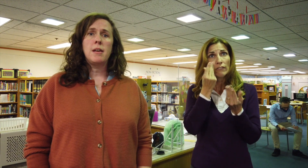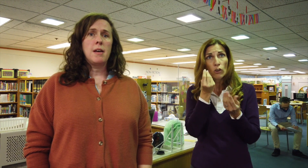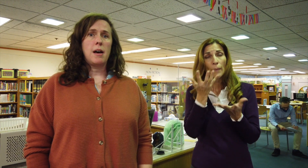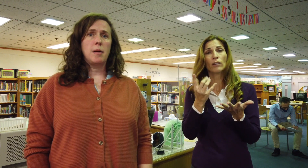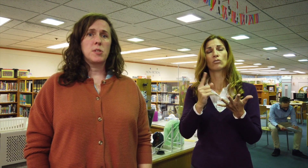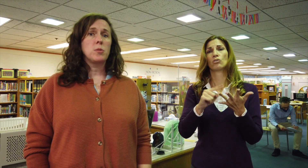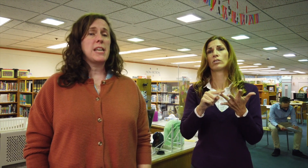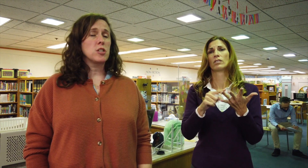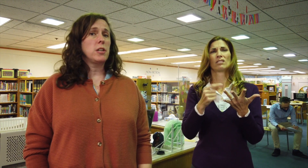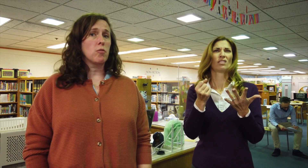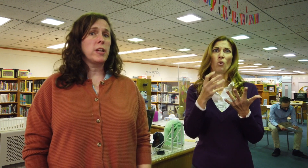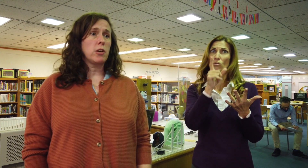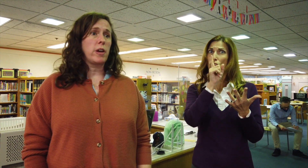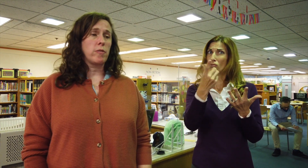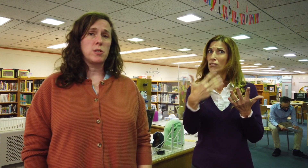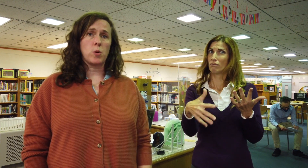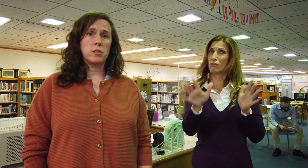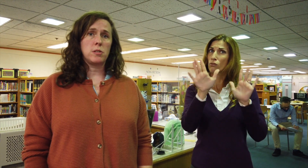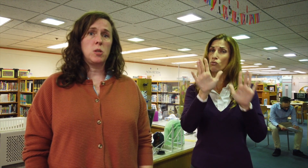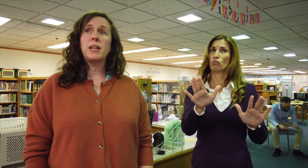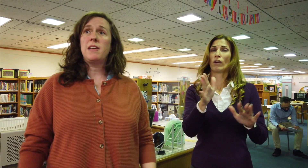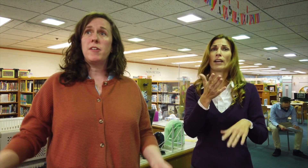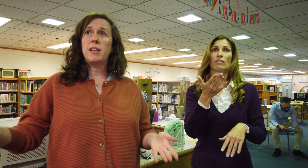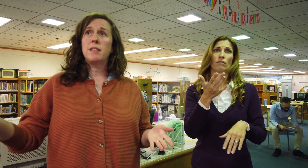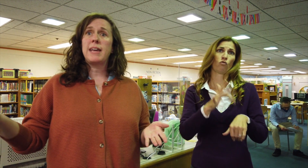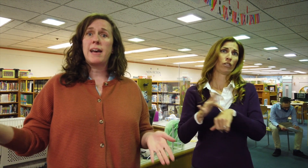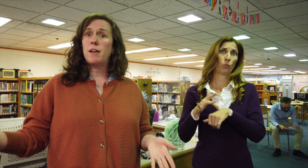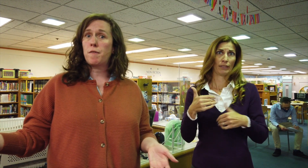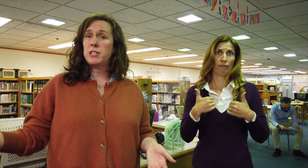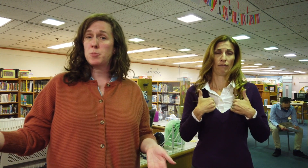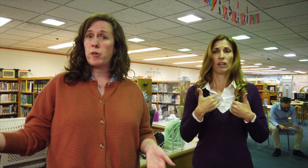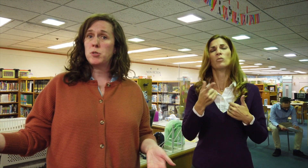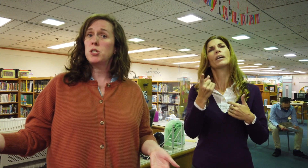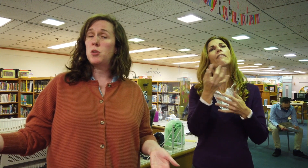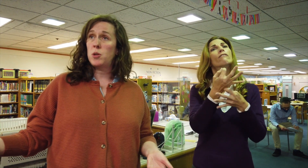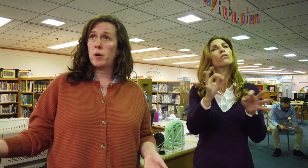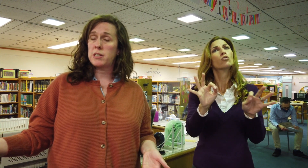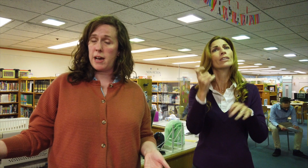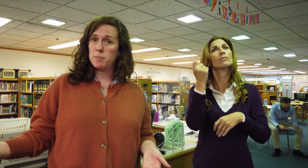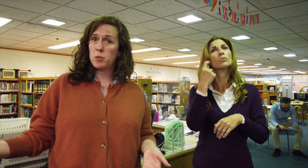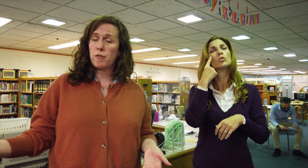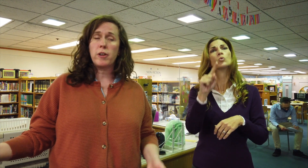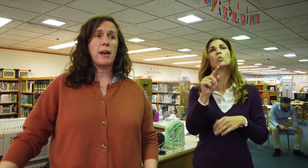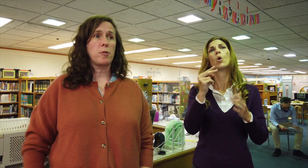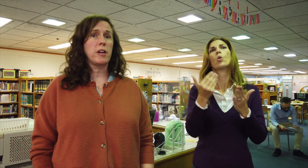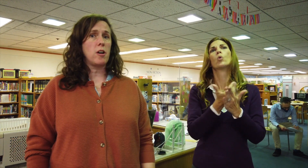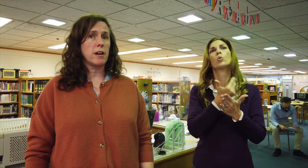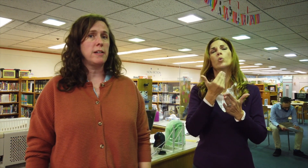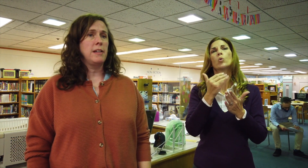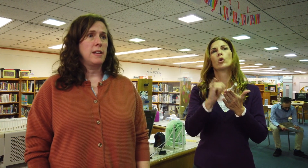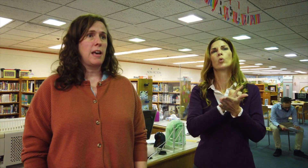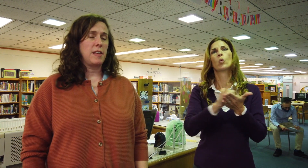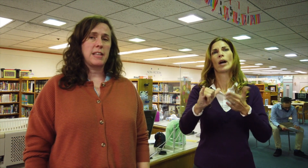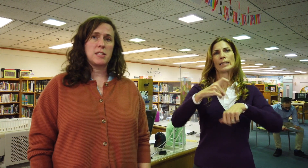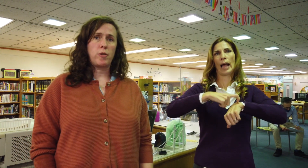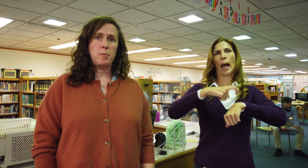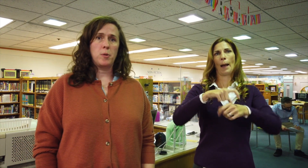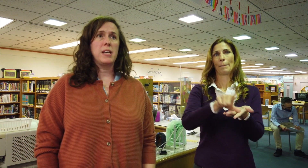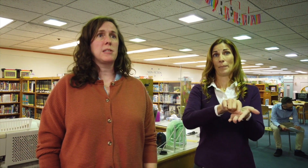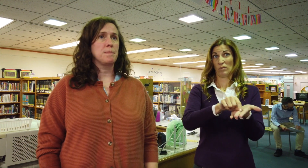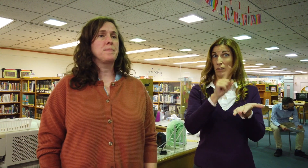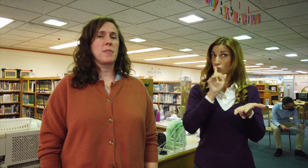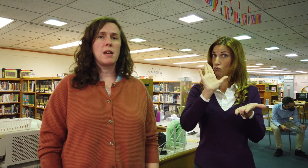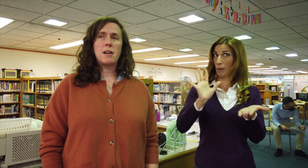information. So it's actually a really great resource. You can even get a free subscription to the New York Times with your free library card. I think that's a